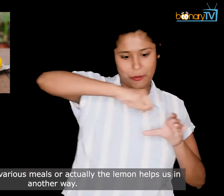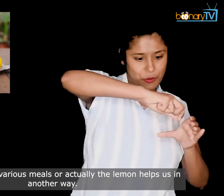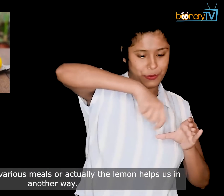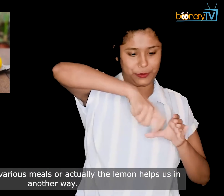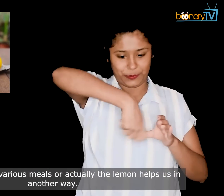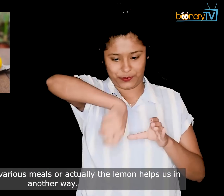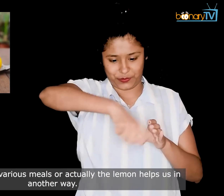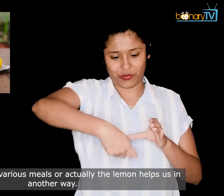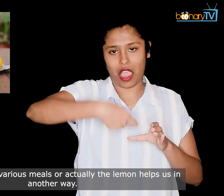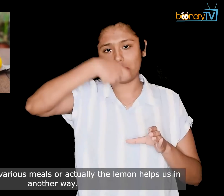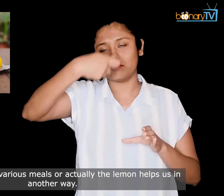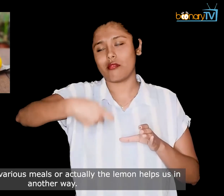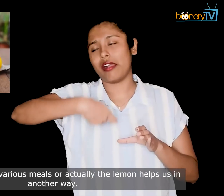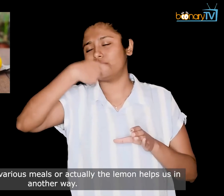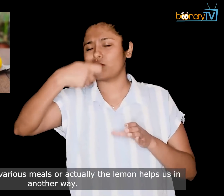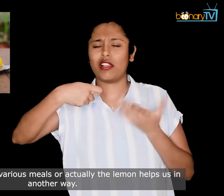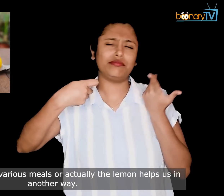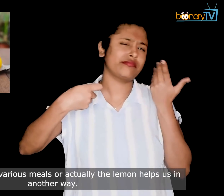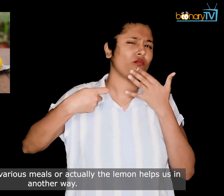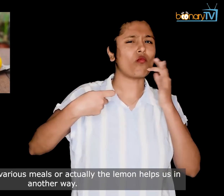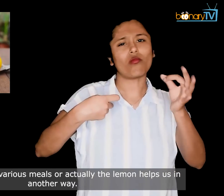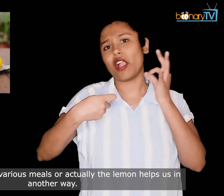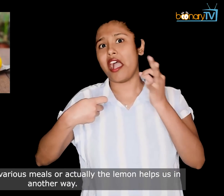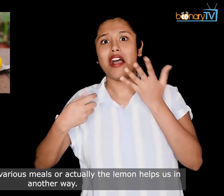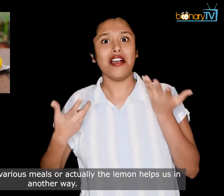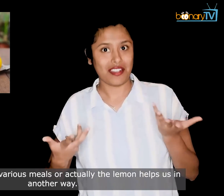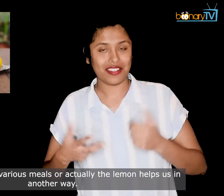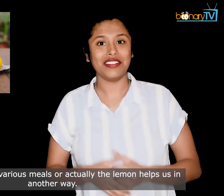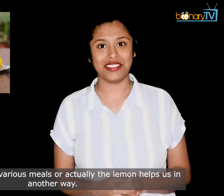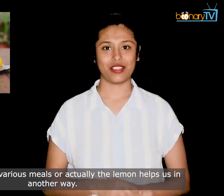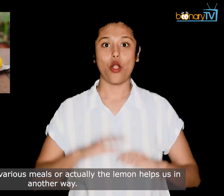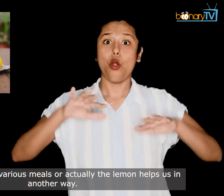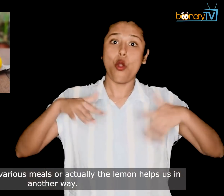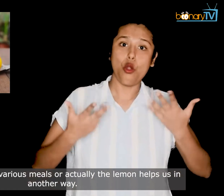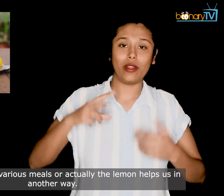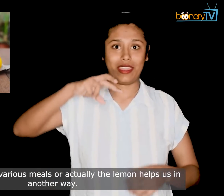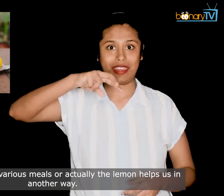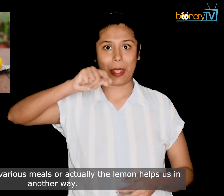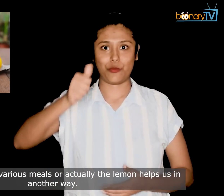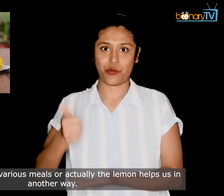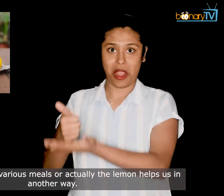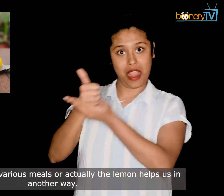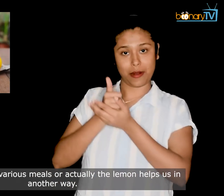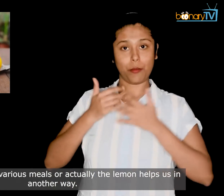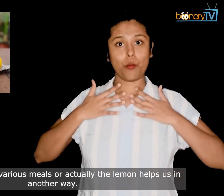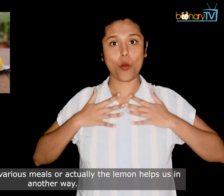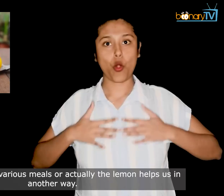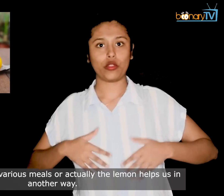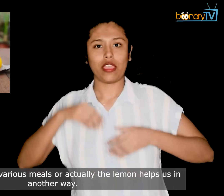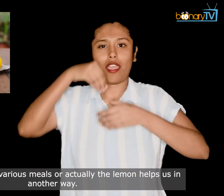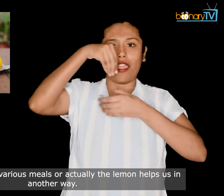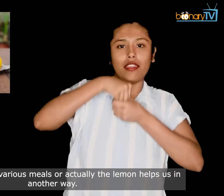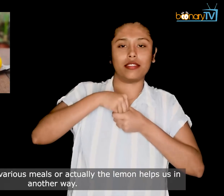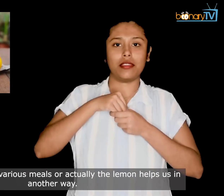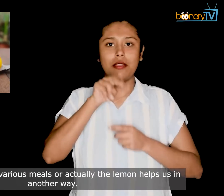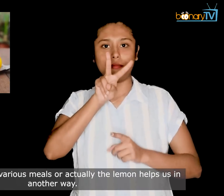even in cooking various meals. Or actually, the lemon helps us in another way.